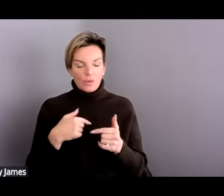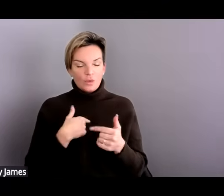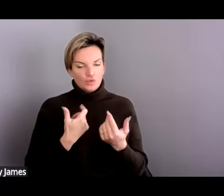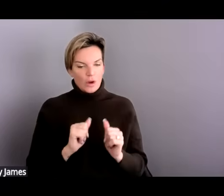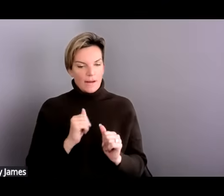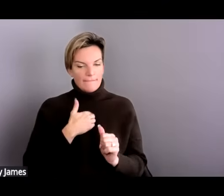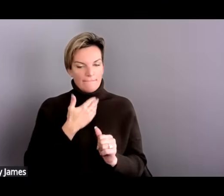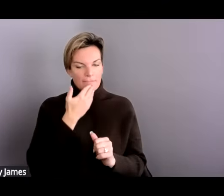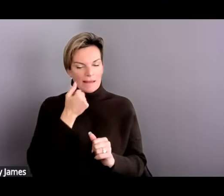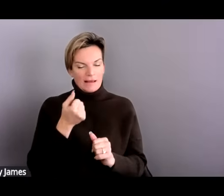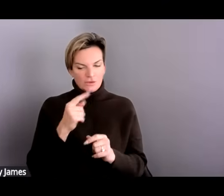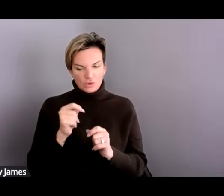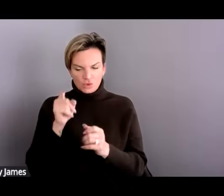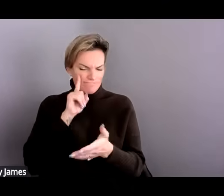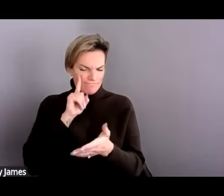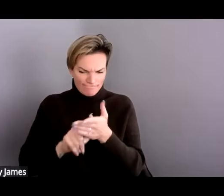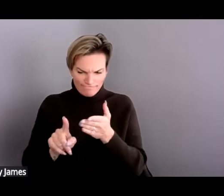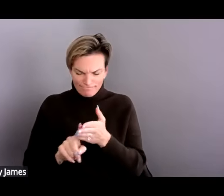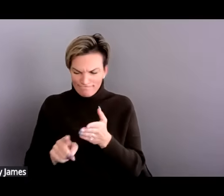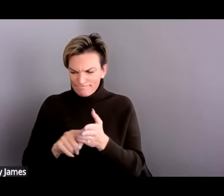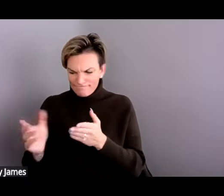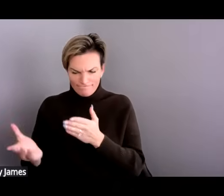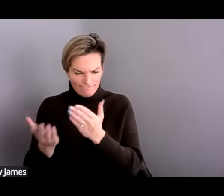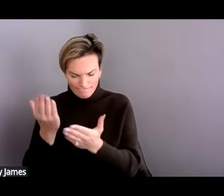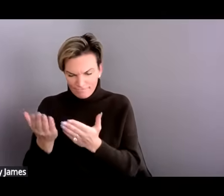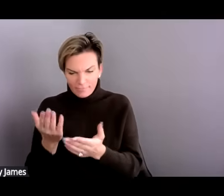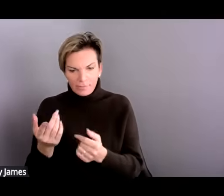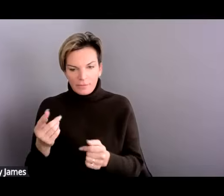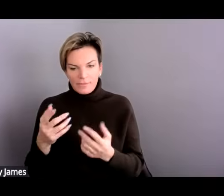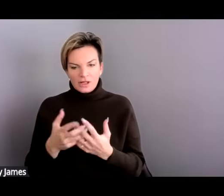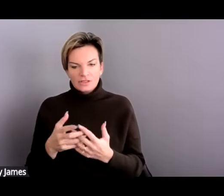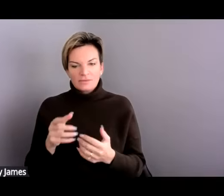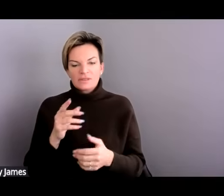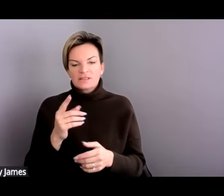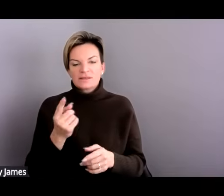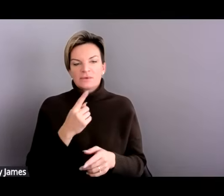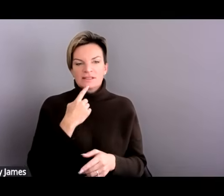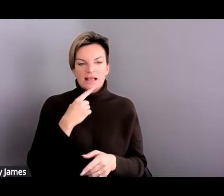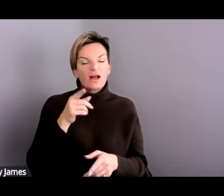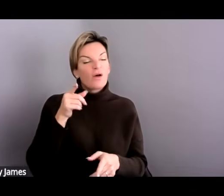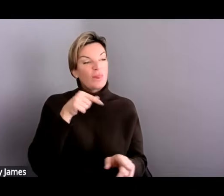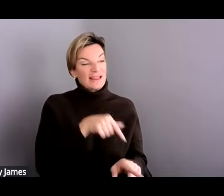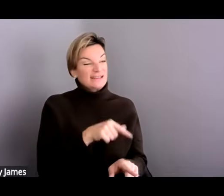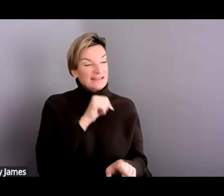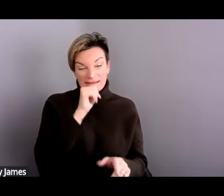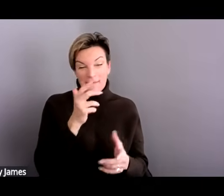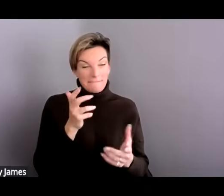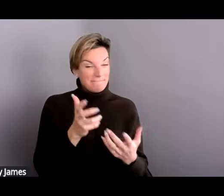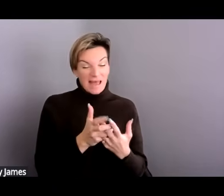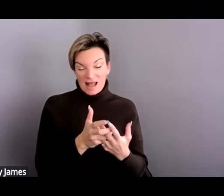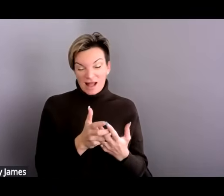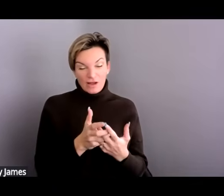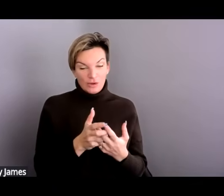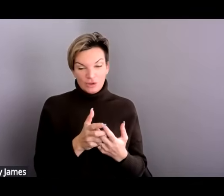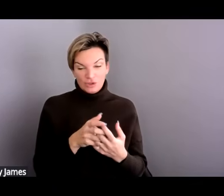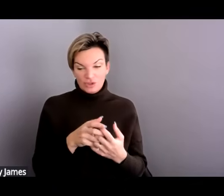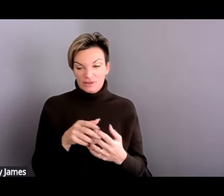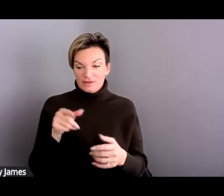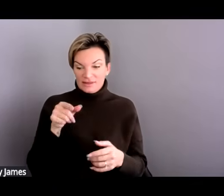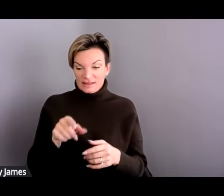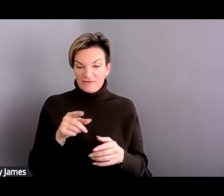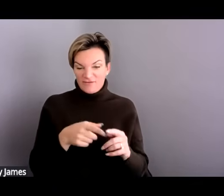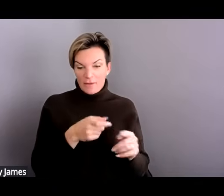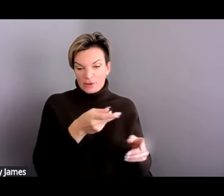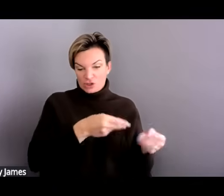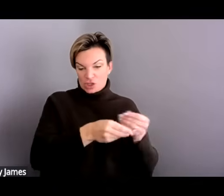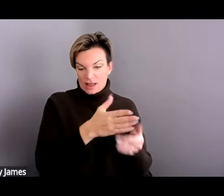it wouldn't be the case that we would somebody would challenge, say, this doesn't match the signature from the circulator in this other drive